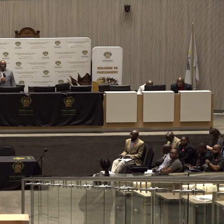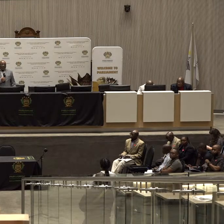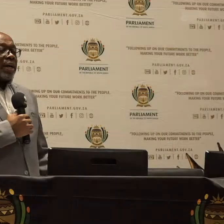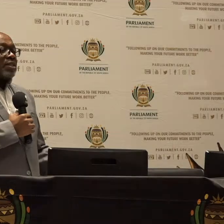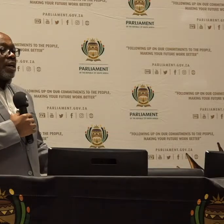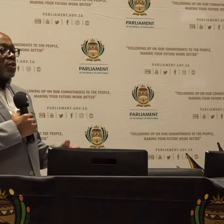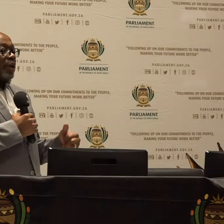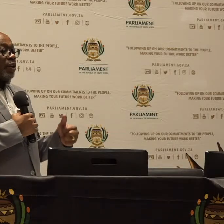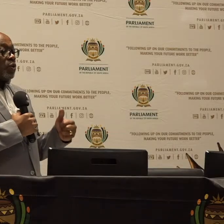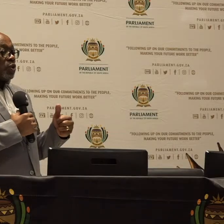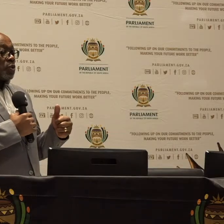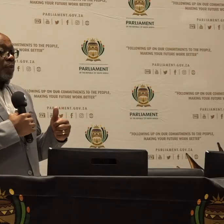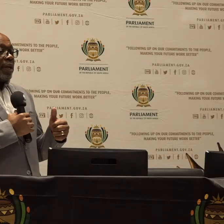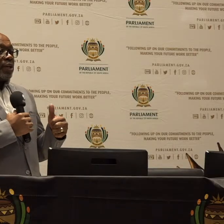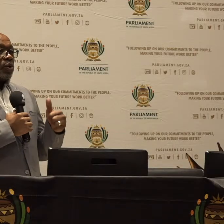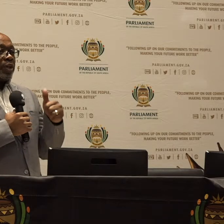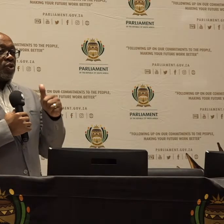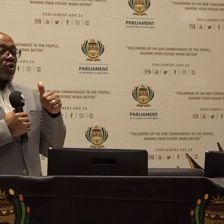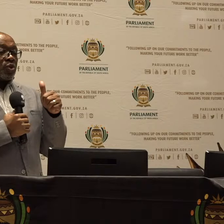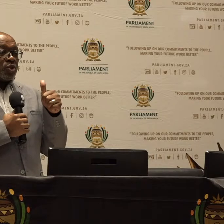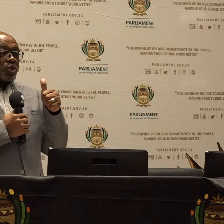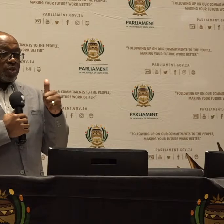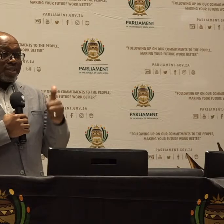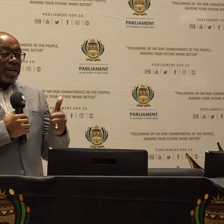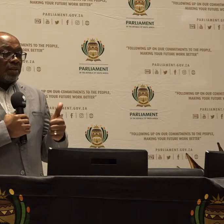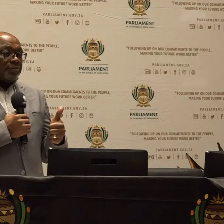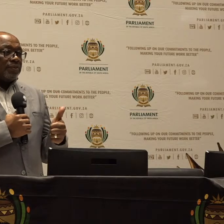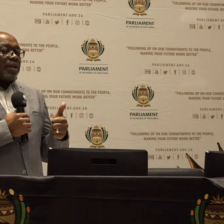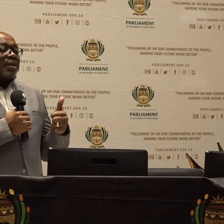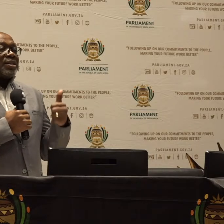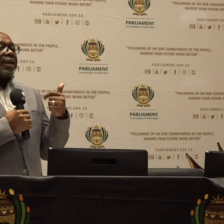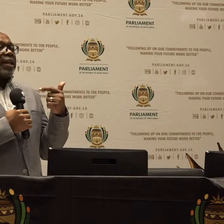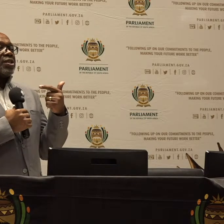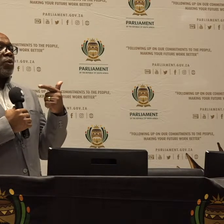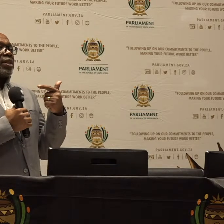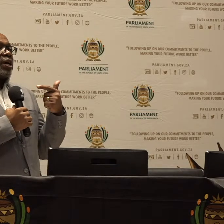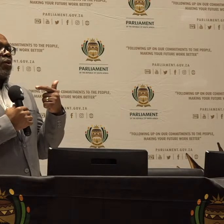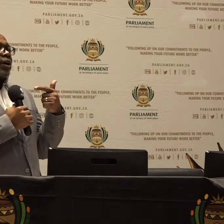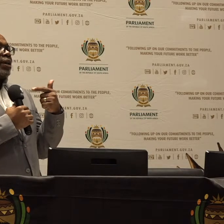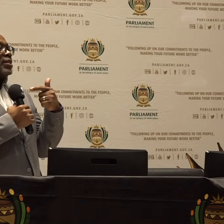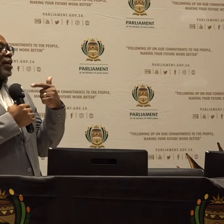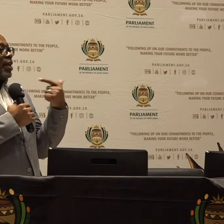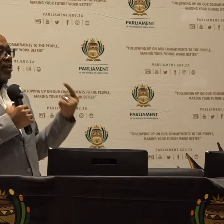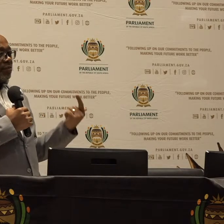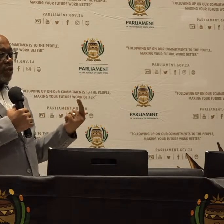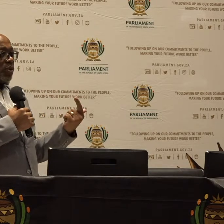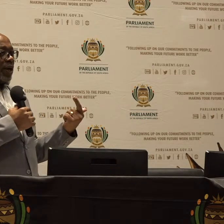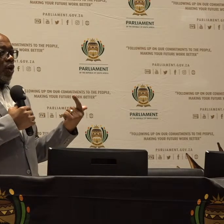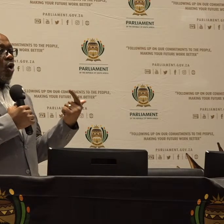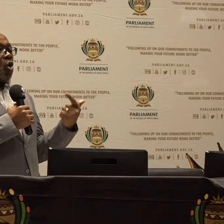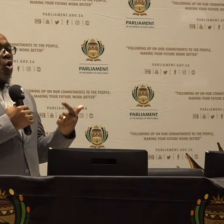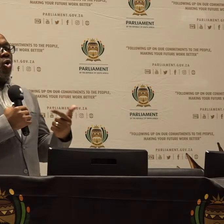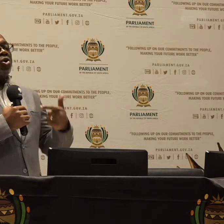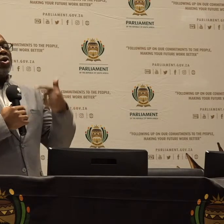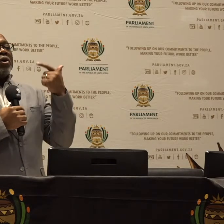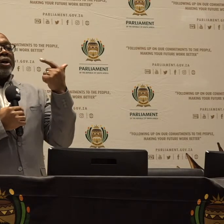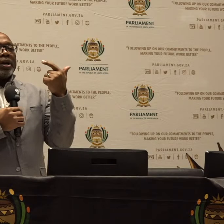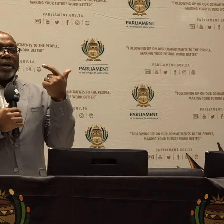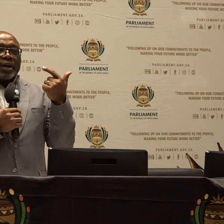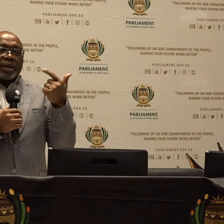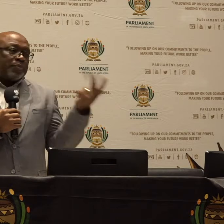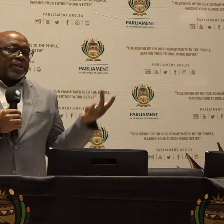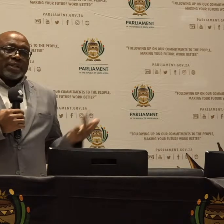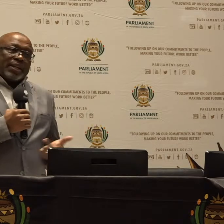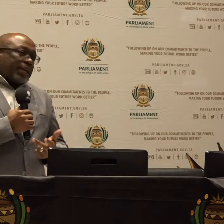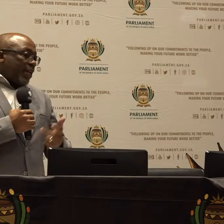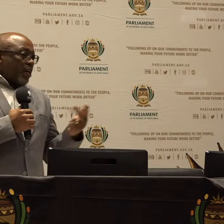we ask that when you speak you introduce yourself tell us whether you are here as an individual or